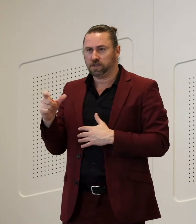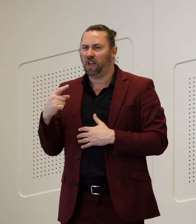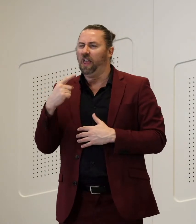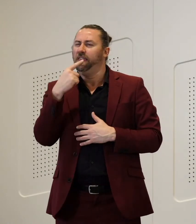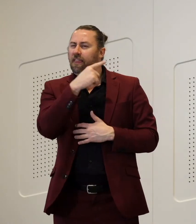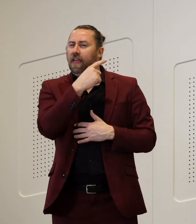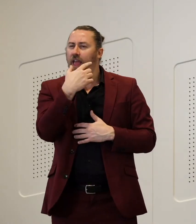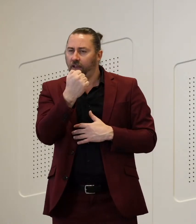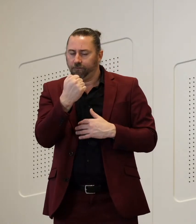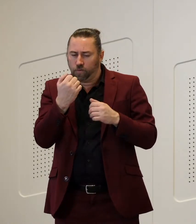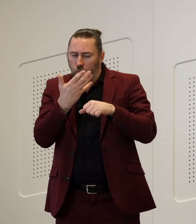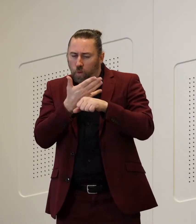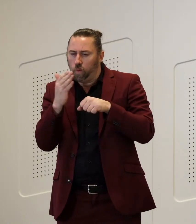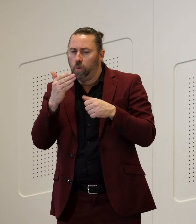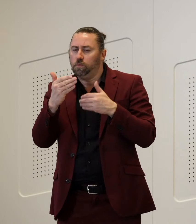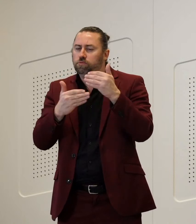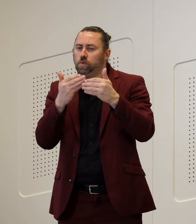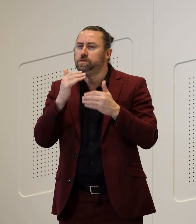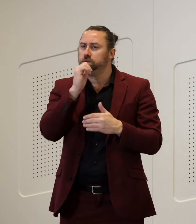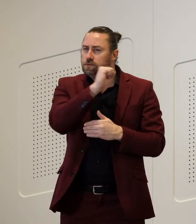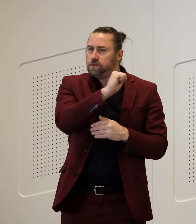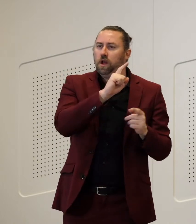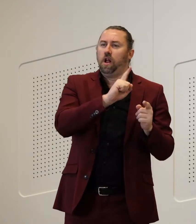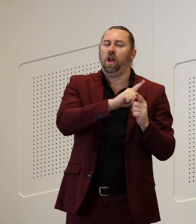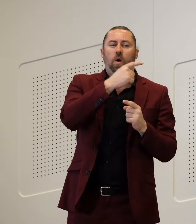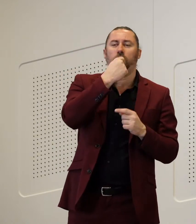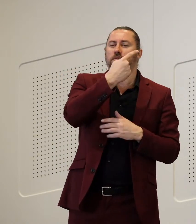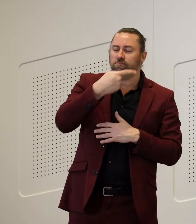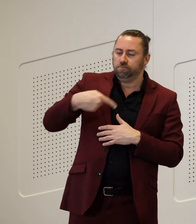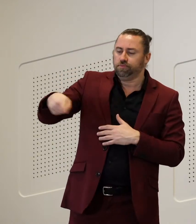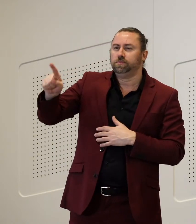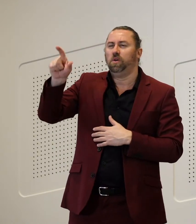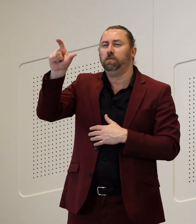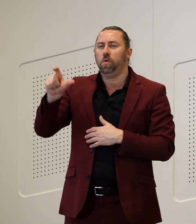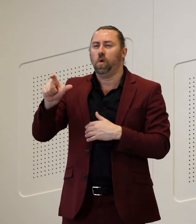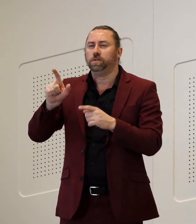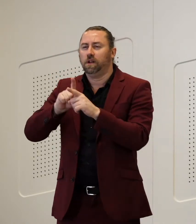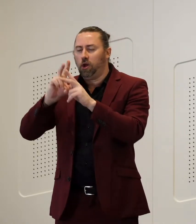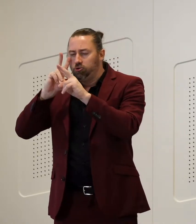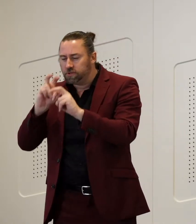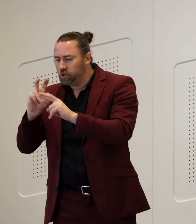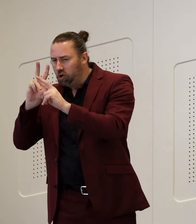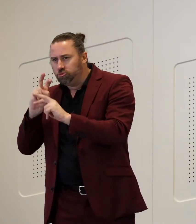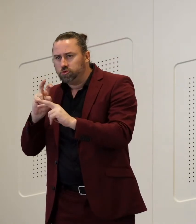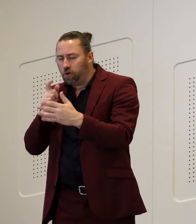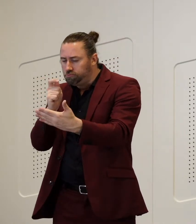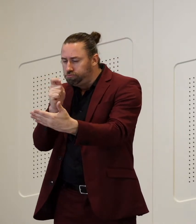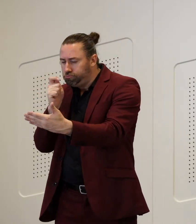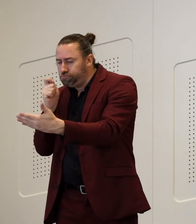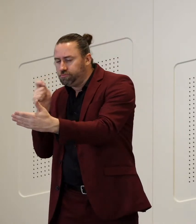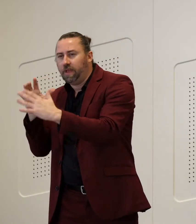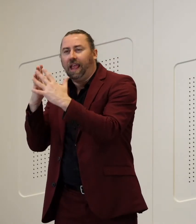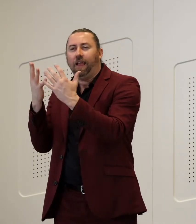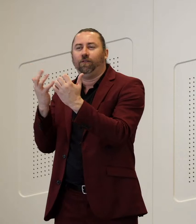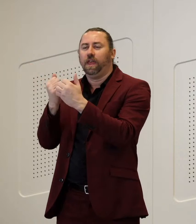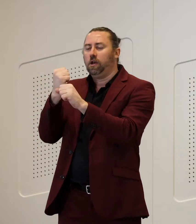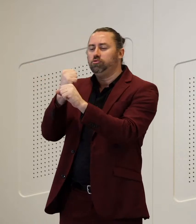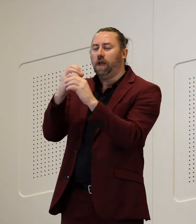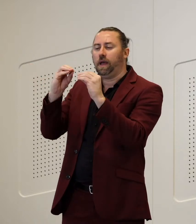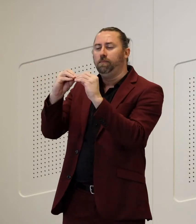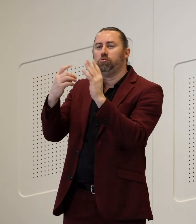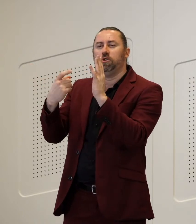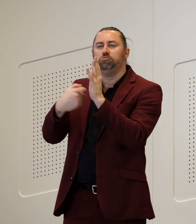process where they have, for example, sent delegations out, had an iterative process to come to a conclusion. That's